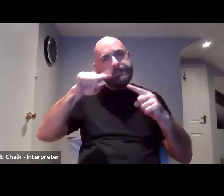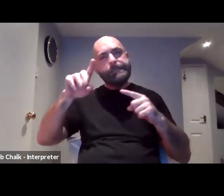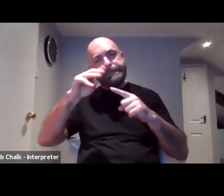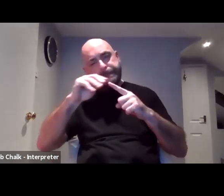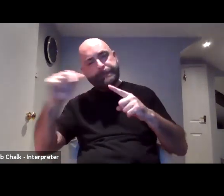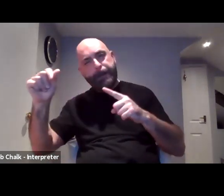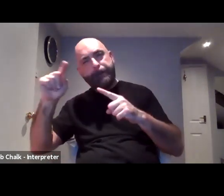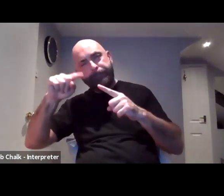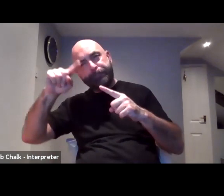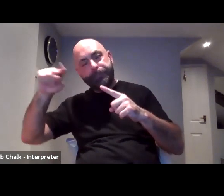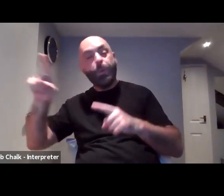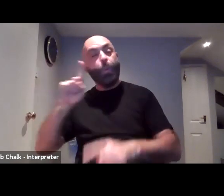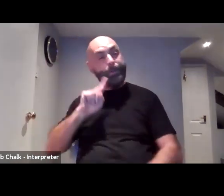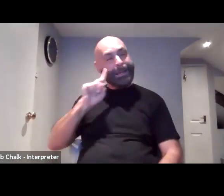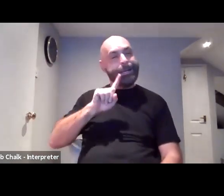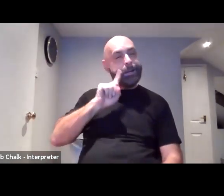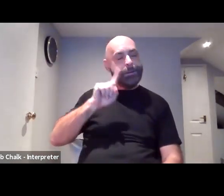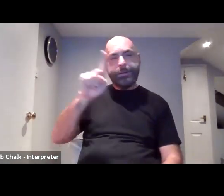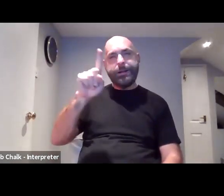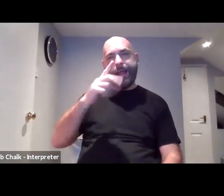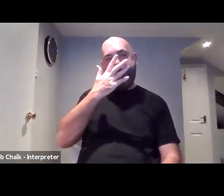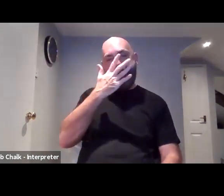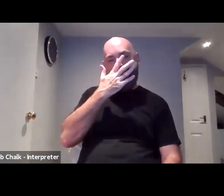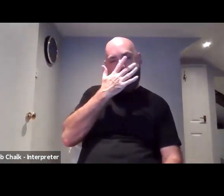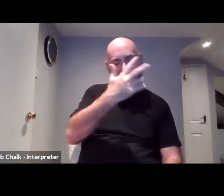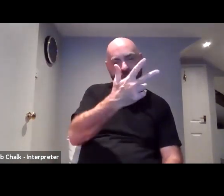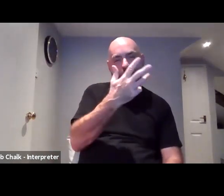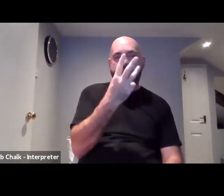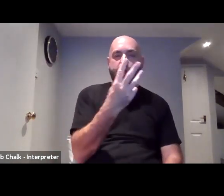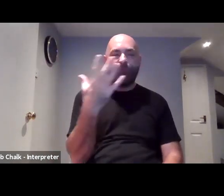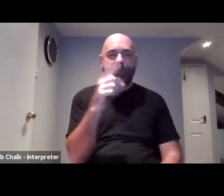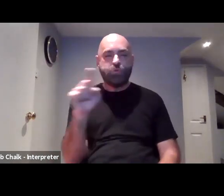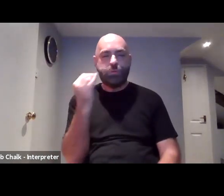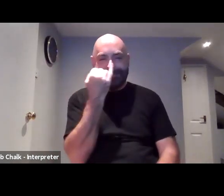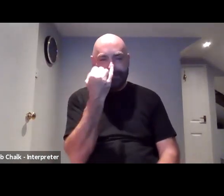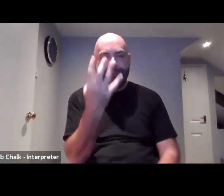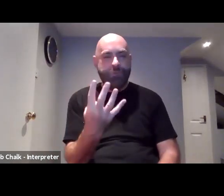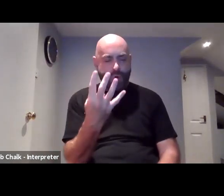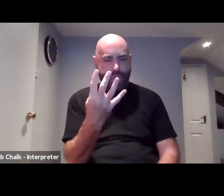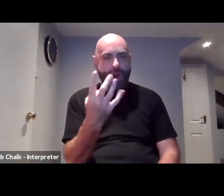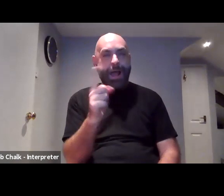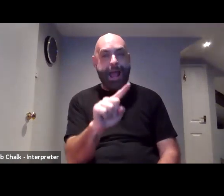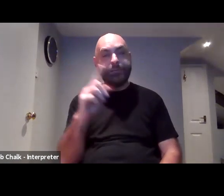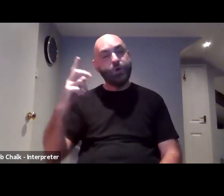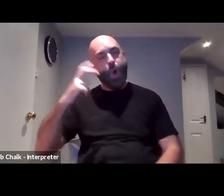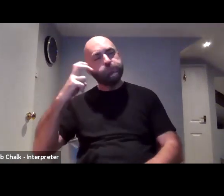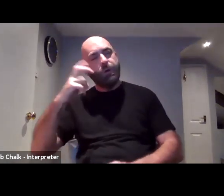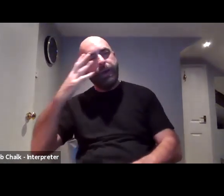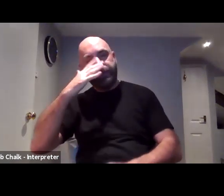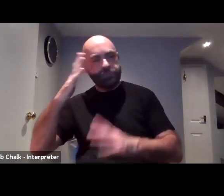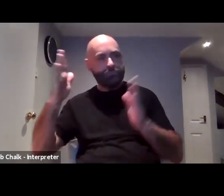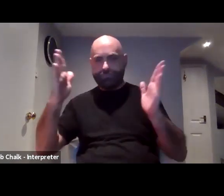increase, particularly for women at ages 35 to 64, and even at older ages.